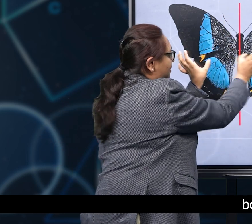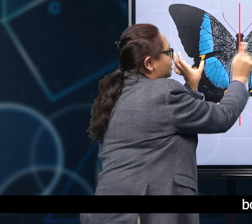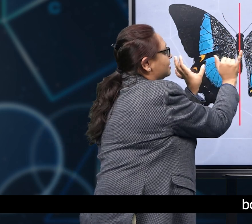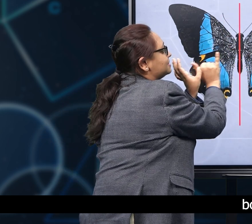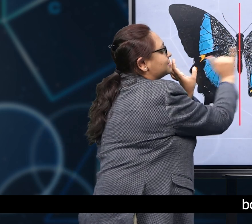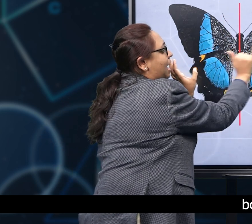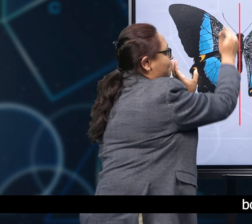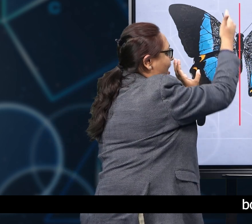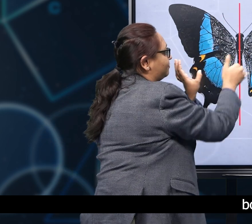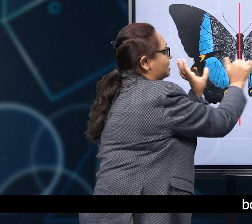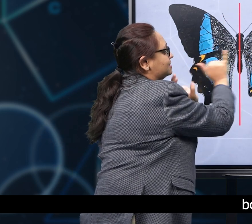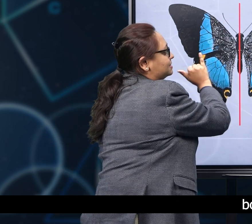both sides.